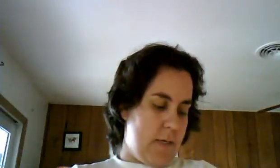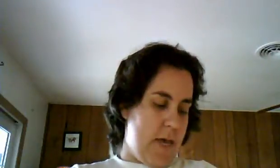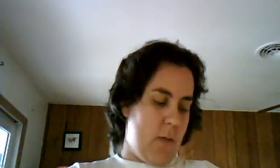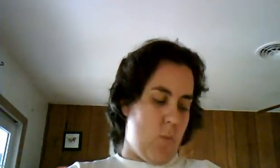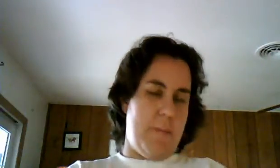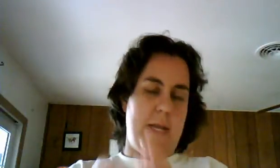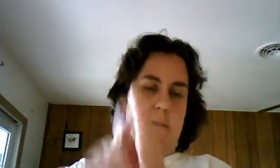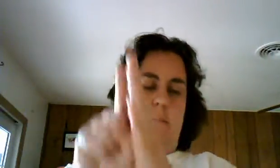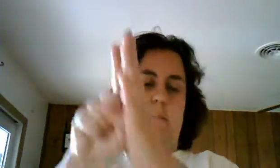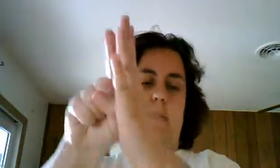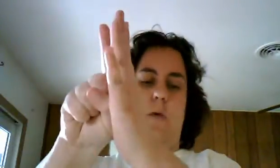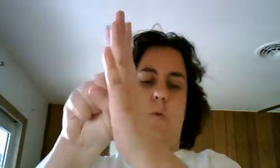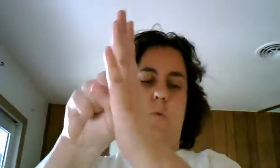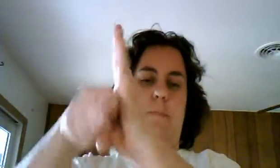Okay, 1 minute. 1 minute.